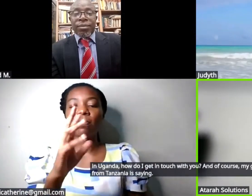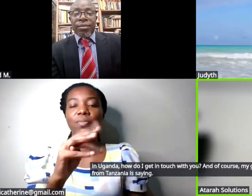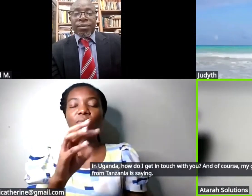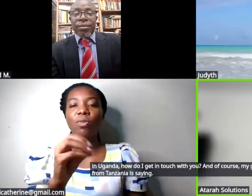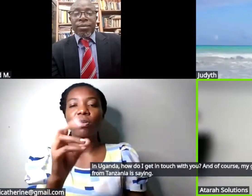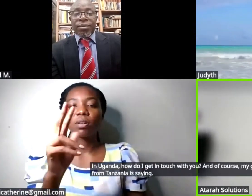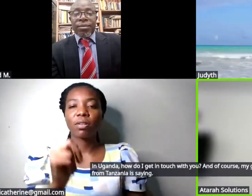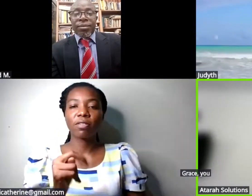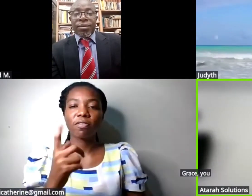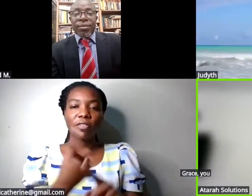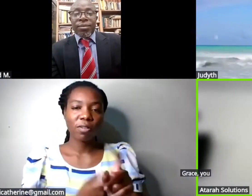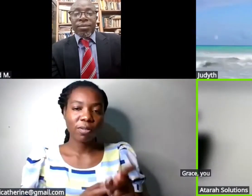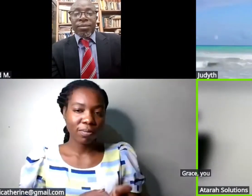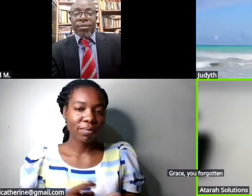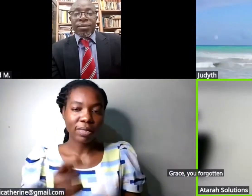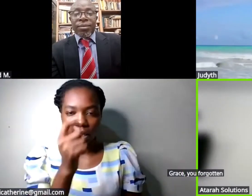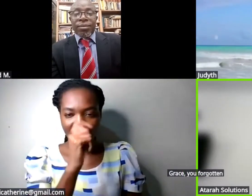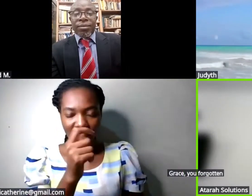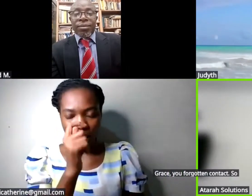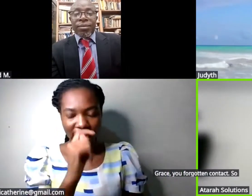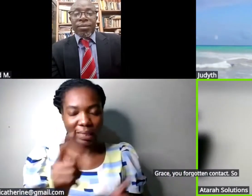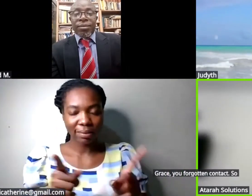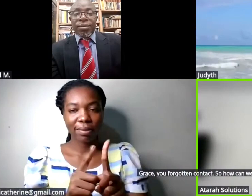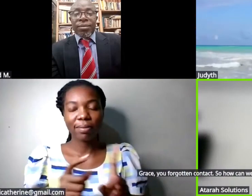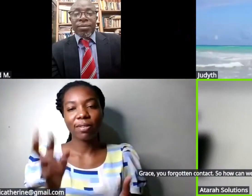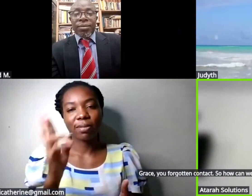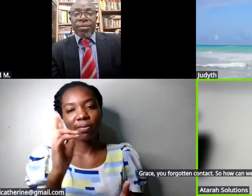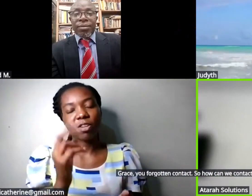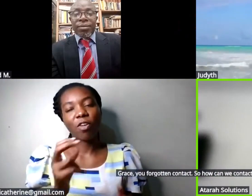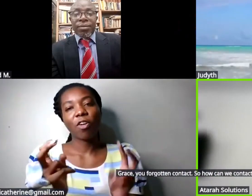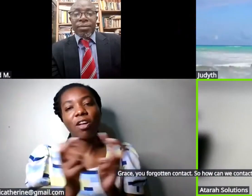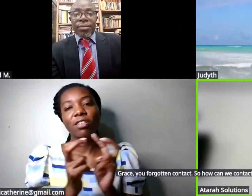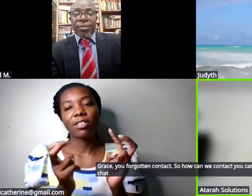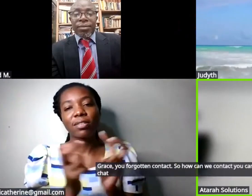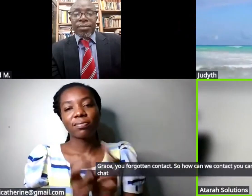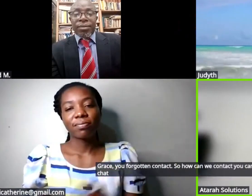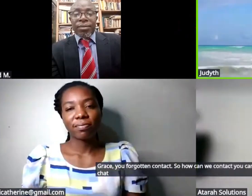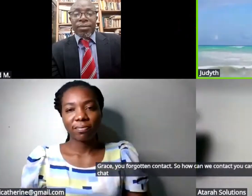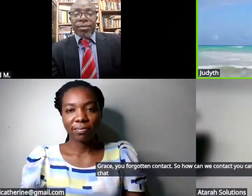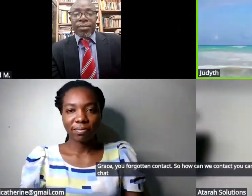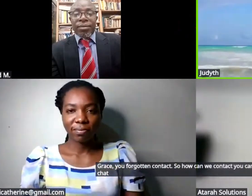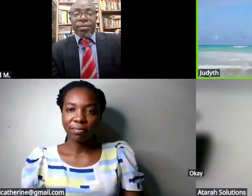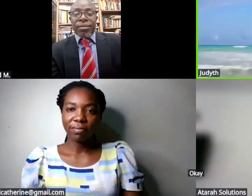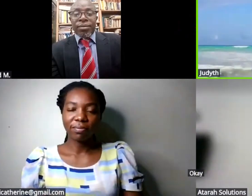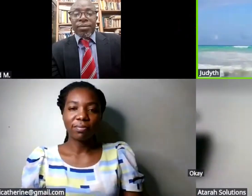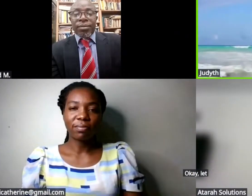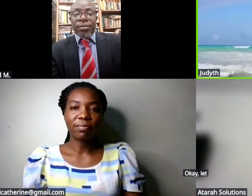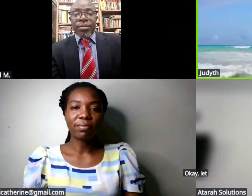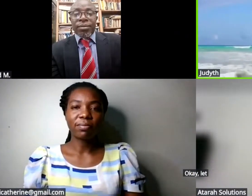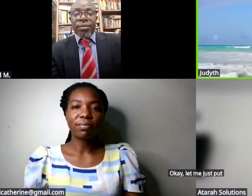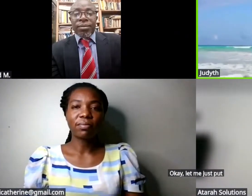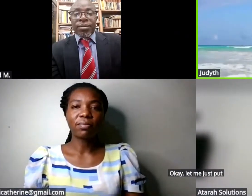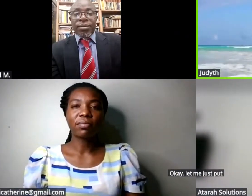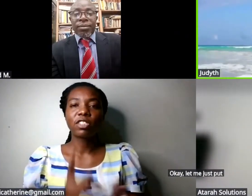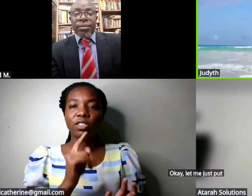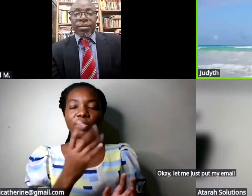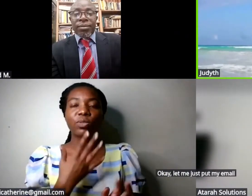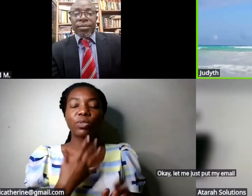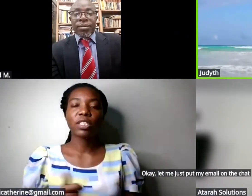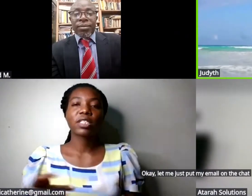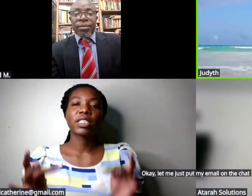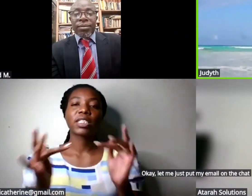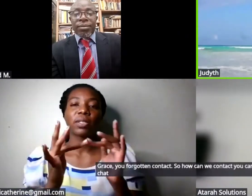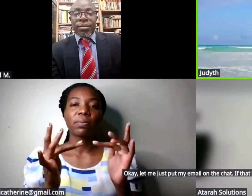you've forgotten contact. So how can we contact you? You can put that on the chat. Okay, let me just put my email on the chat, if that's